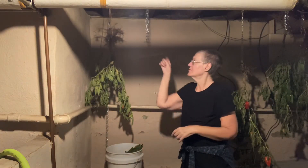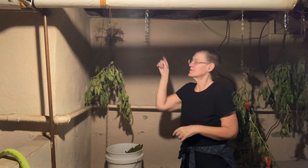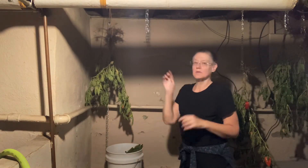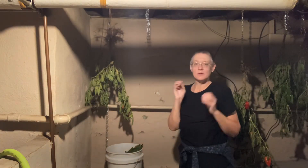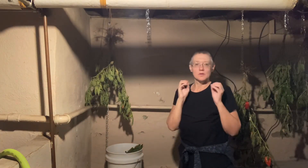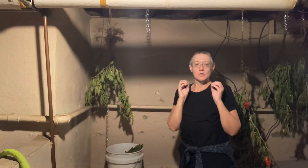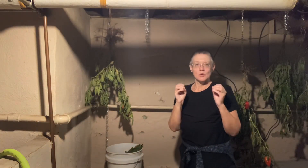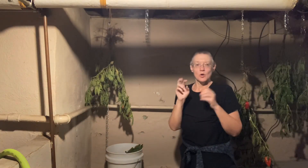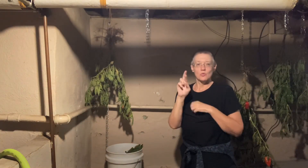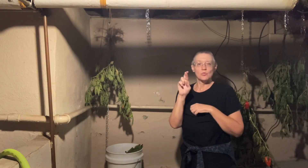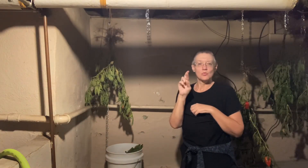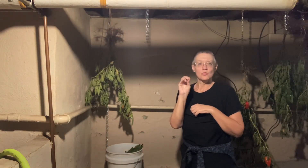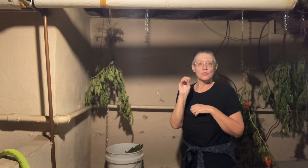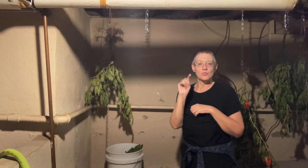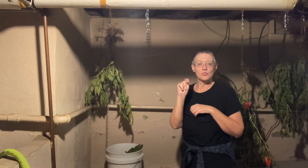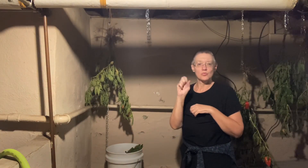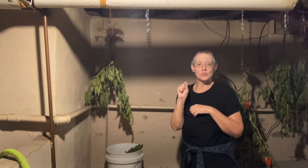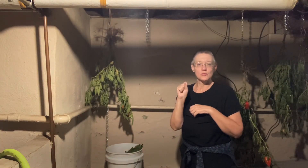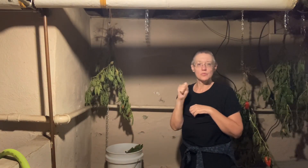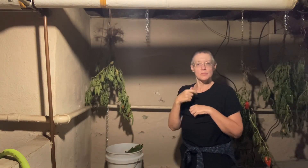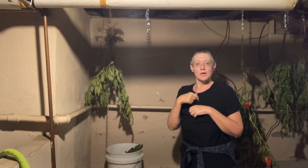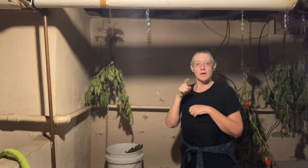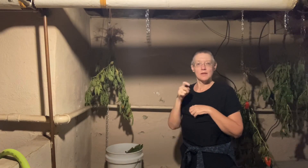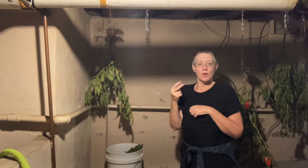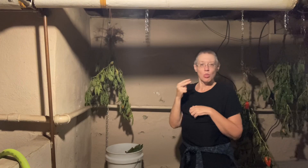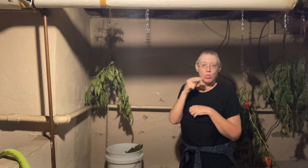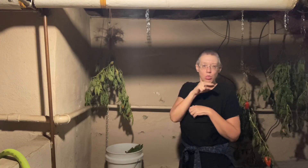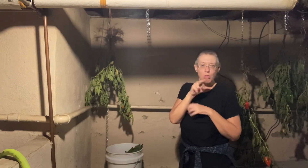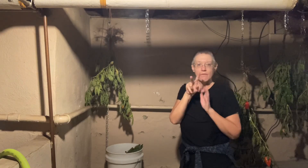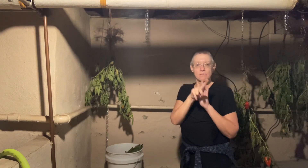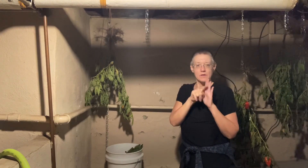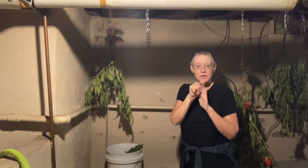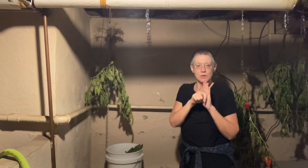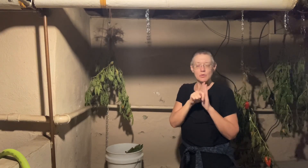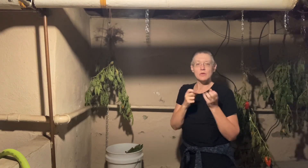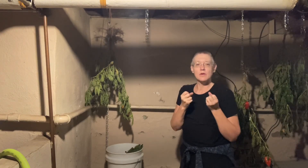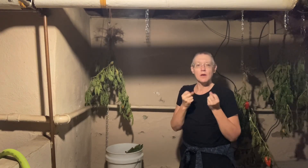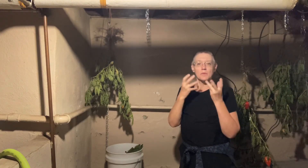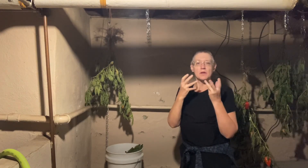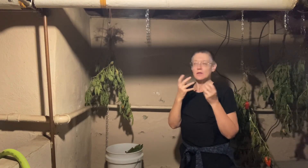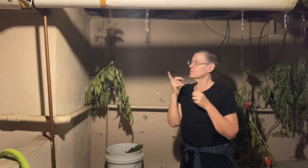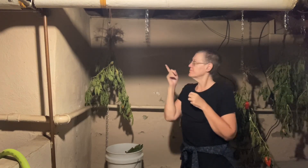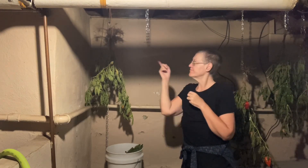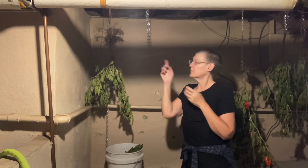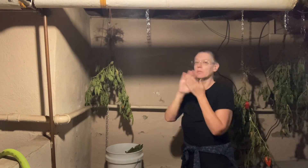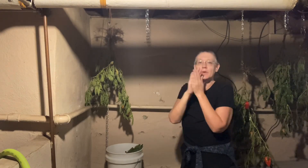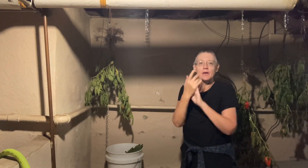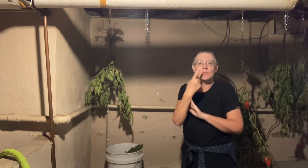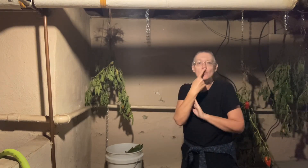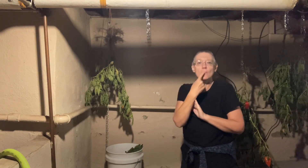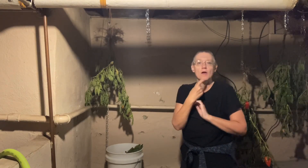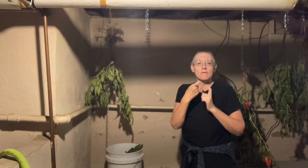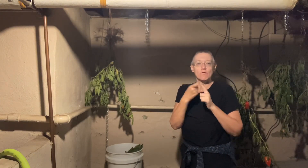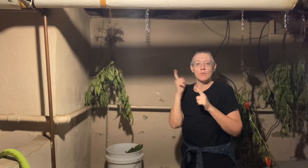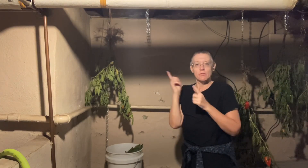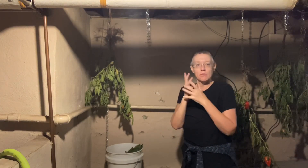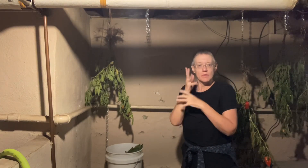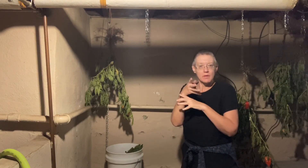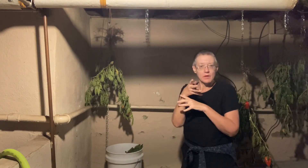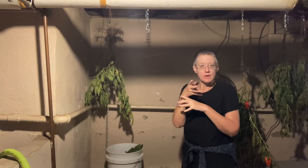It's interesting, this one didn't have any roots. And I need to look back at my videos to see how many